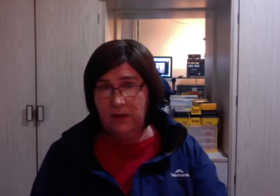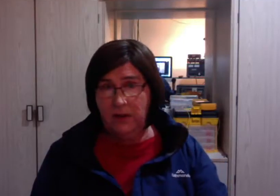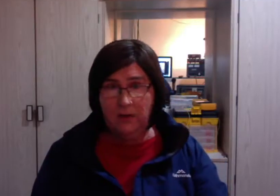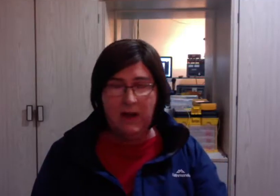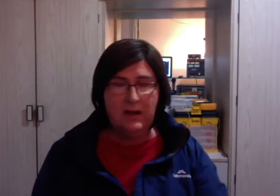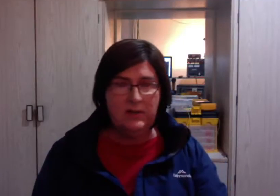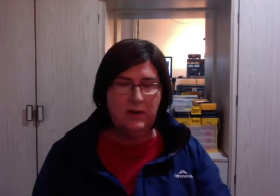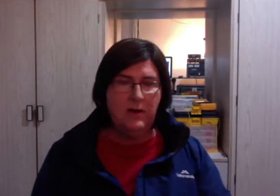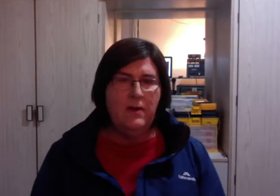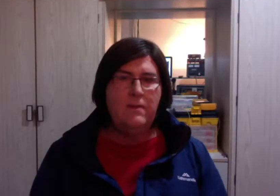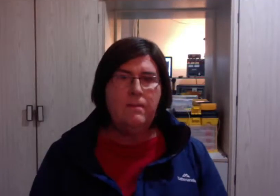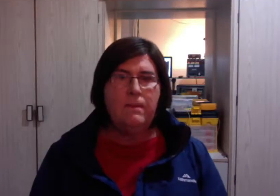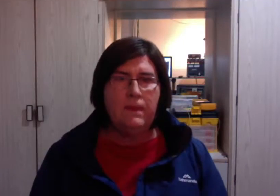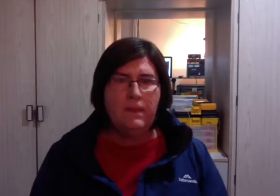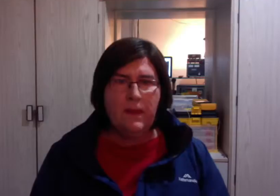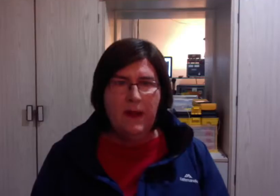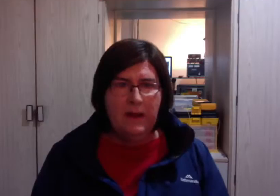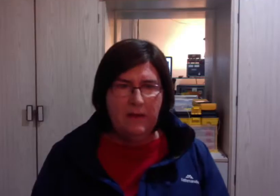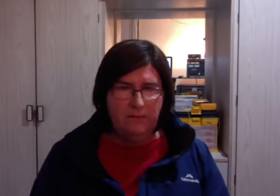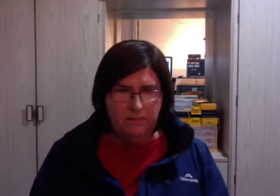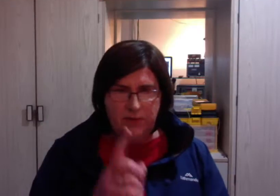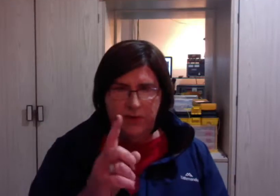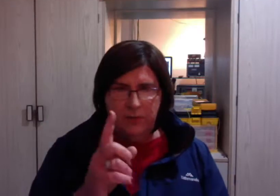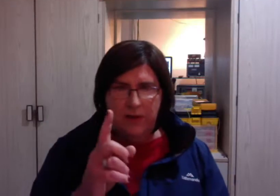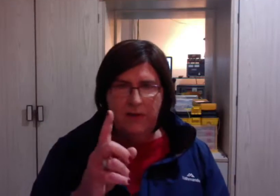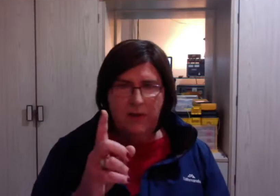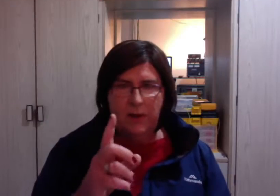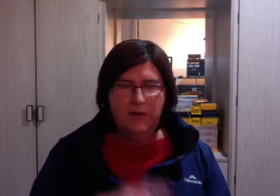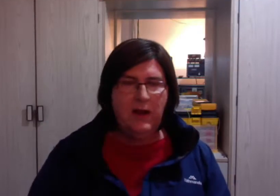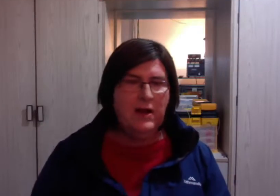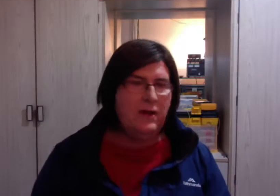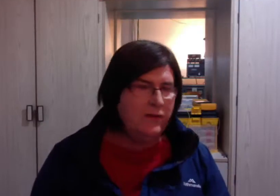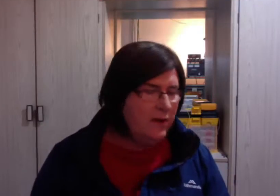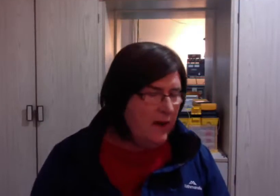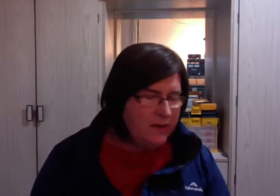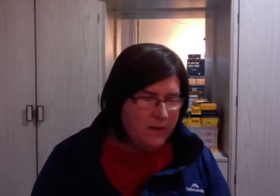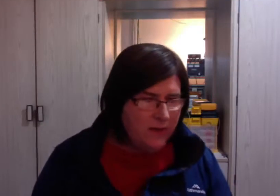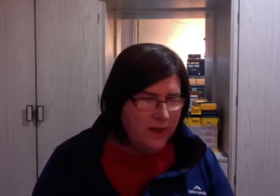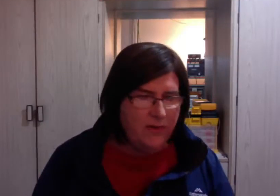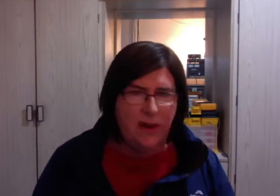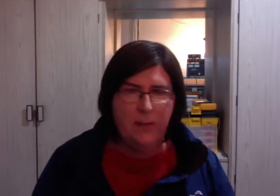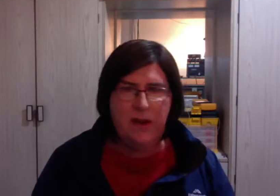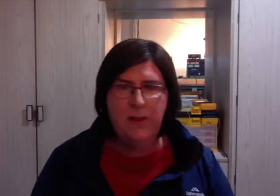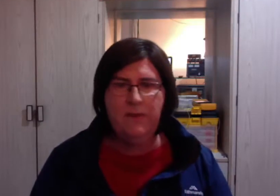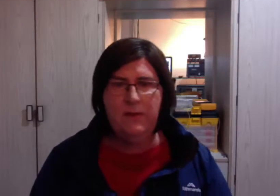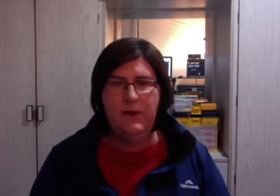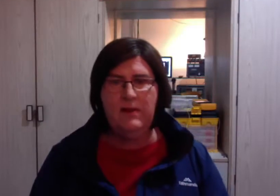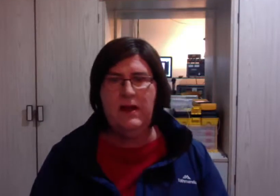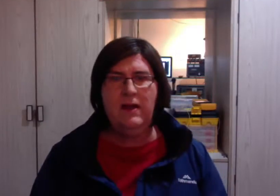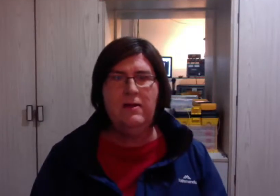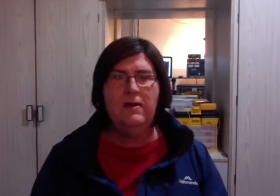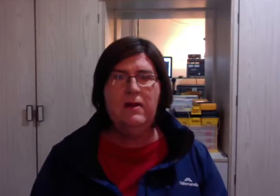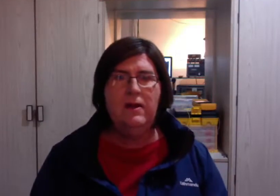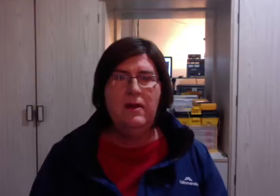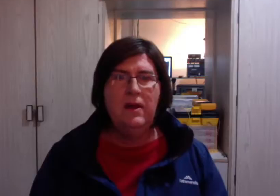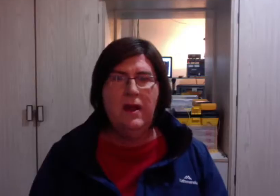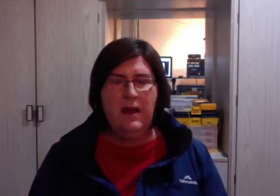low range at just where the turbo is cutting in, so like 2,000 RPM, something like that,